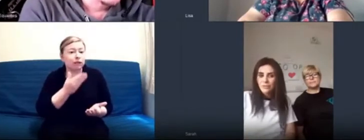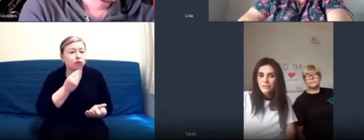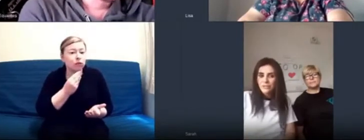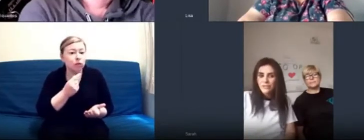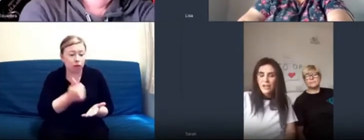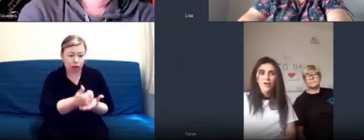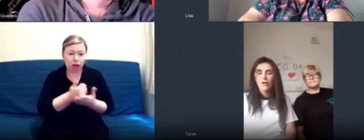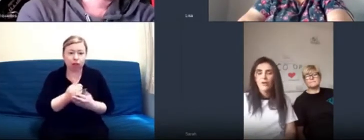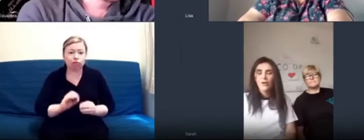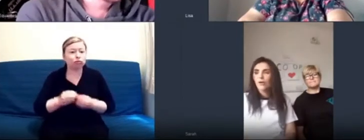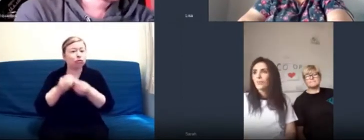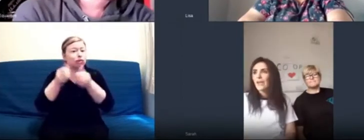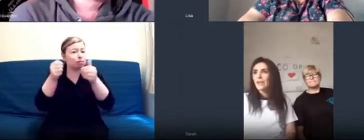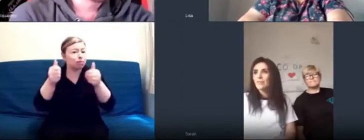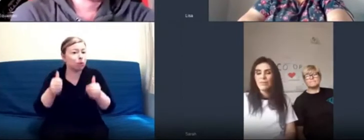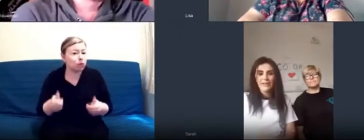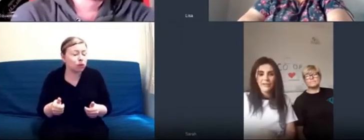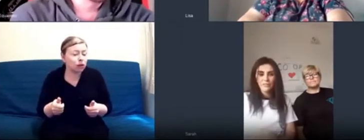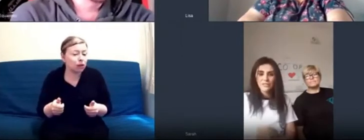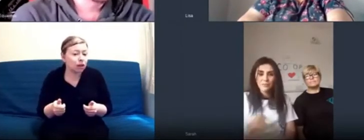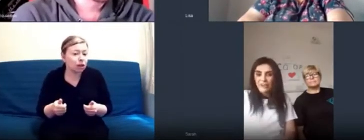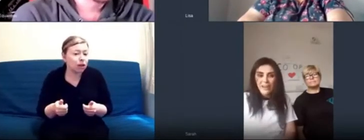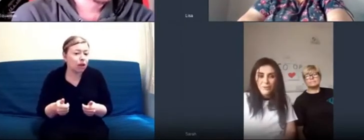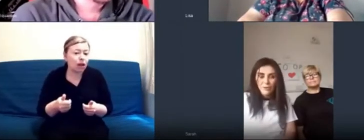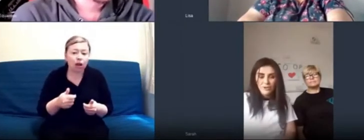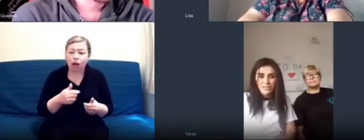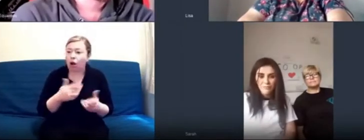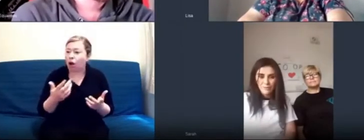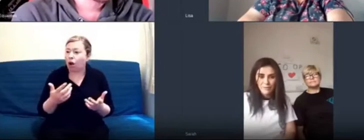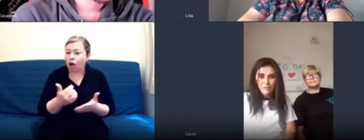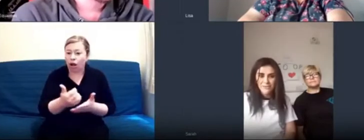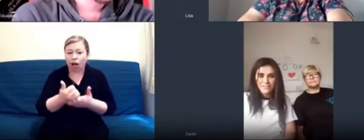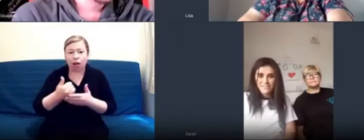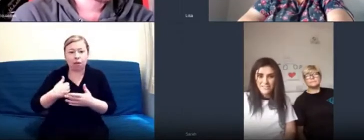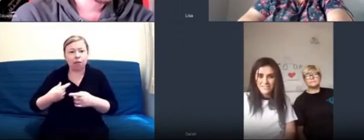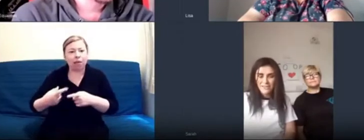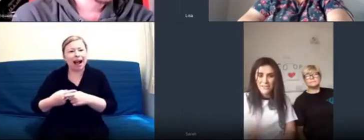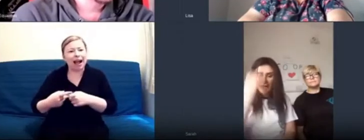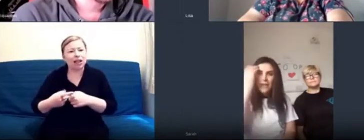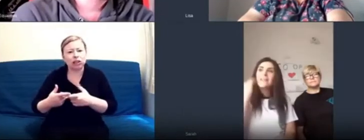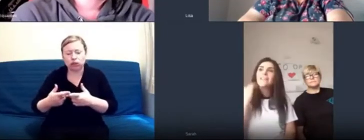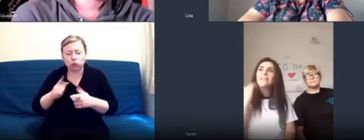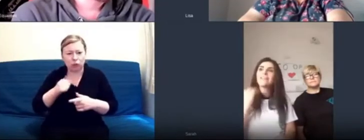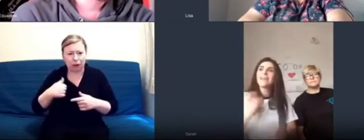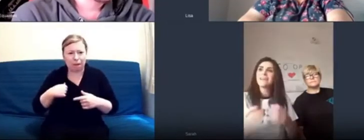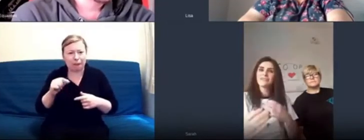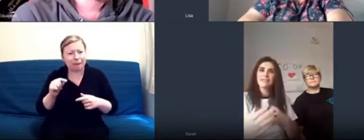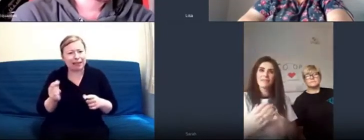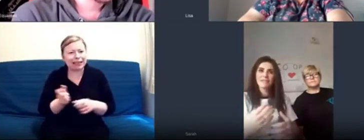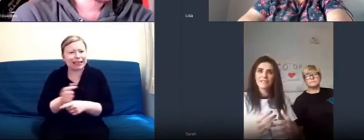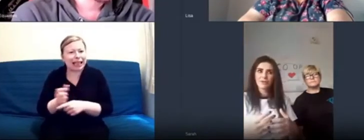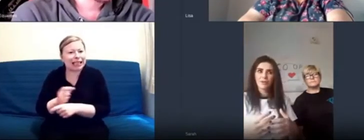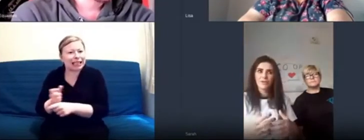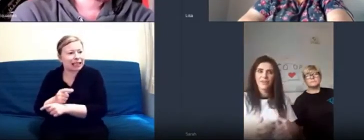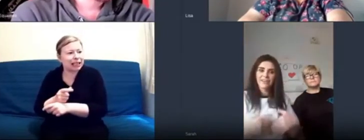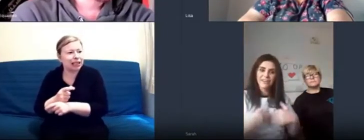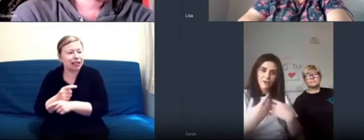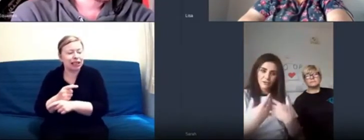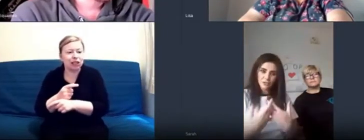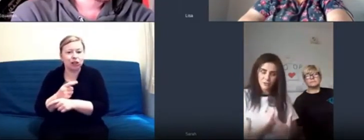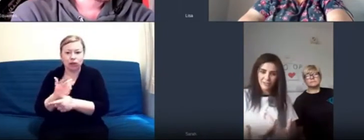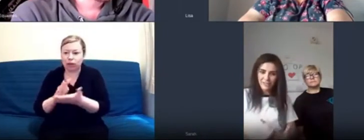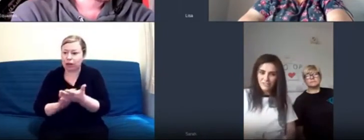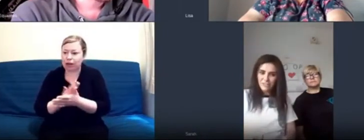make our posters, or they might help with some of my grammar because I'm mildly dyslexic. And it then gives them a sense of that